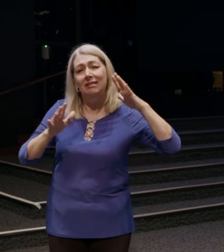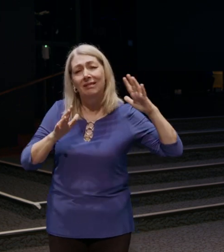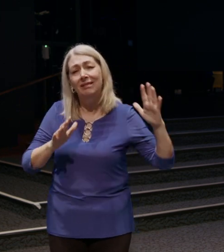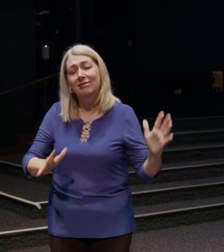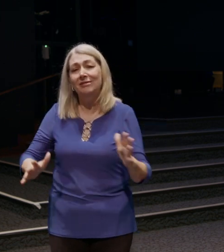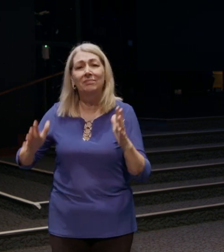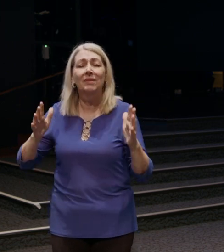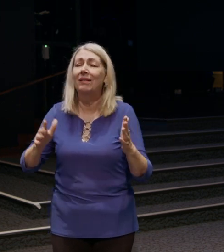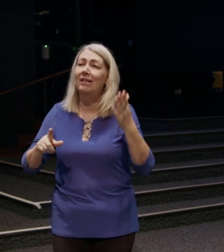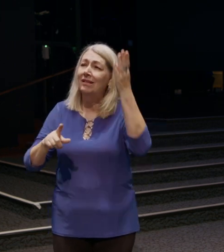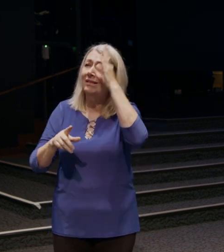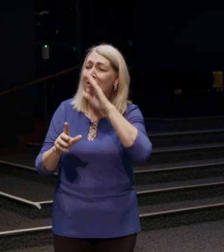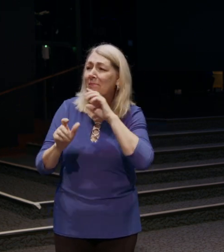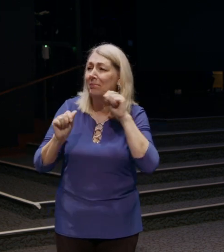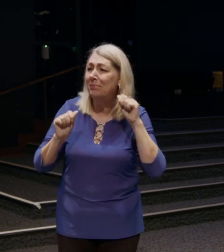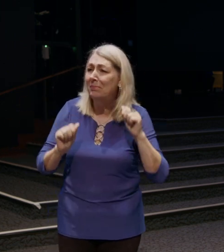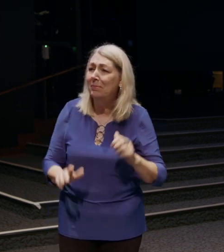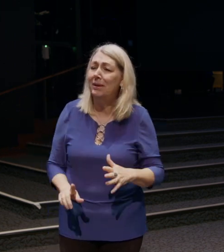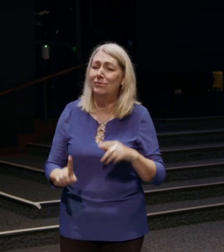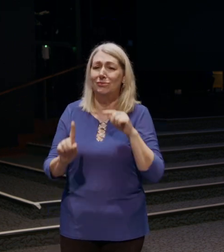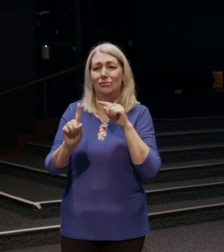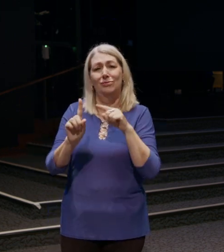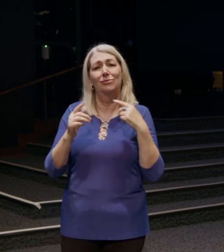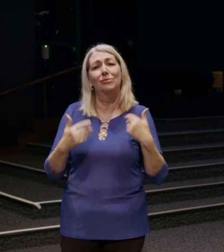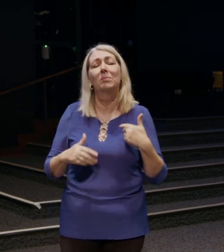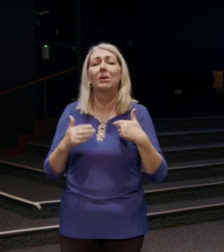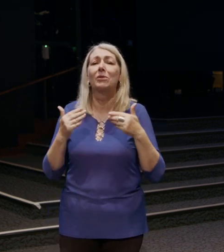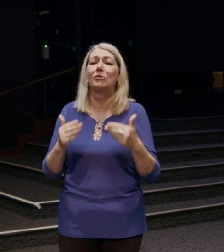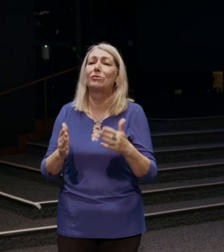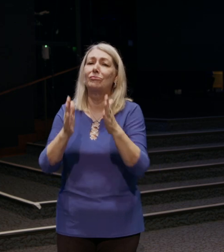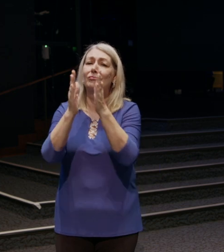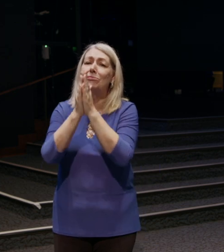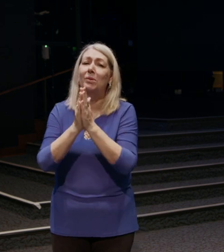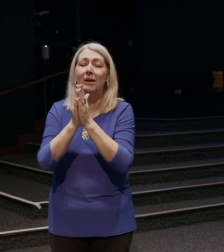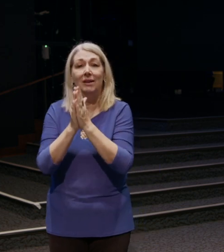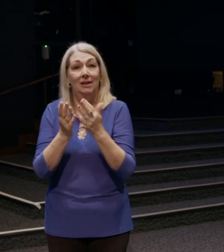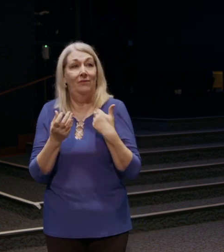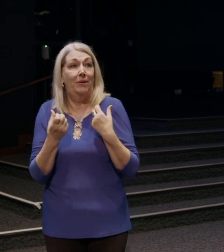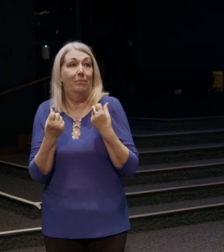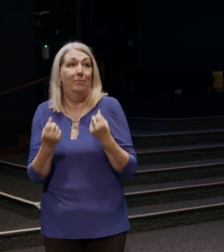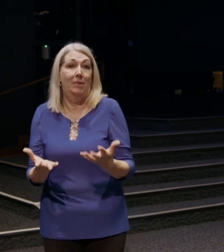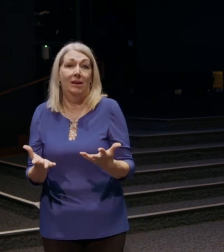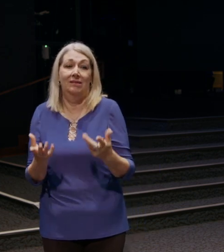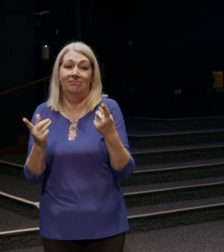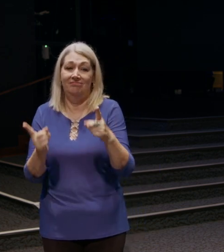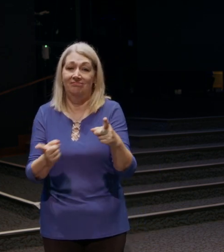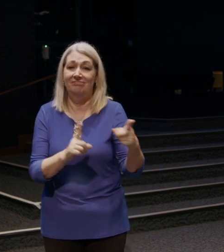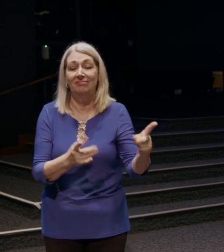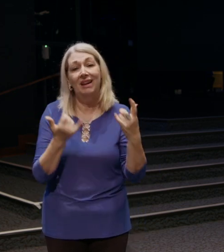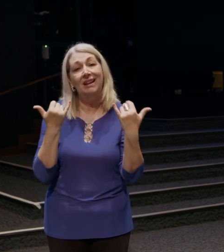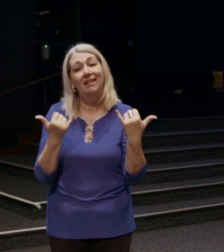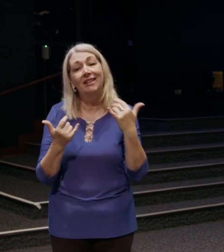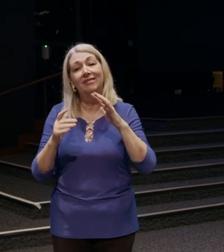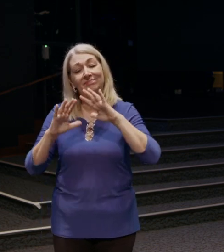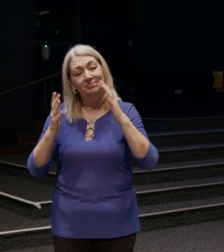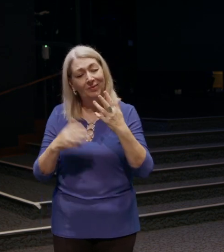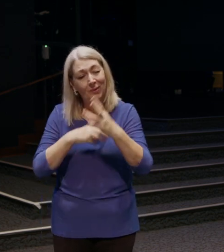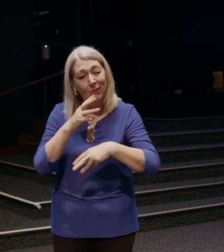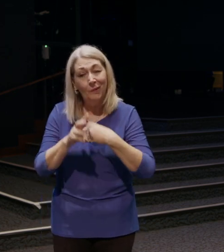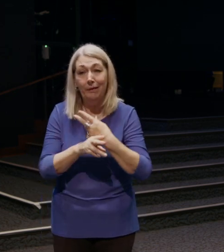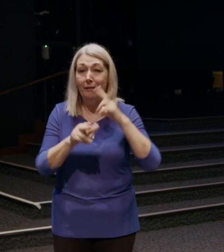God bless you. God bless you. I want us to pray. There's so much going on in the world these days, a